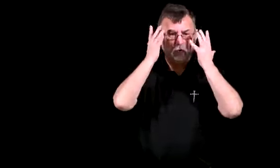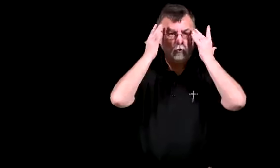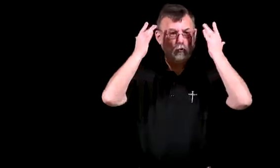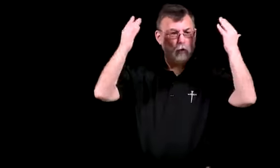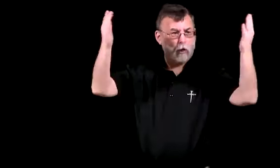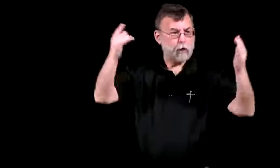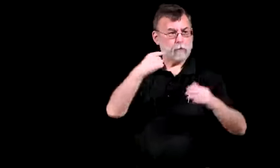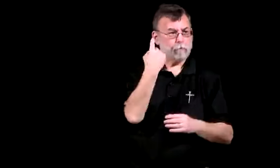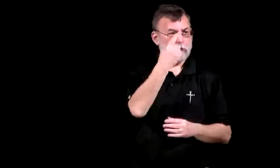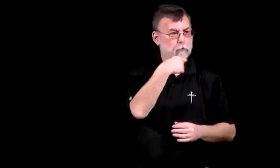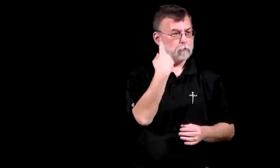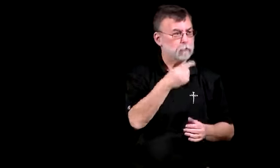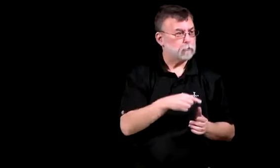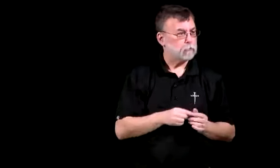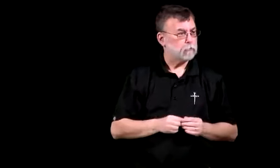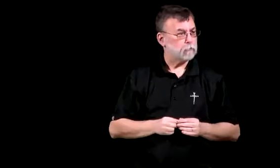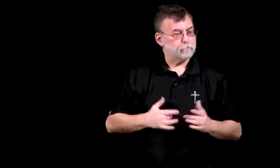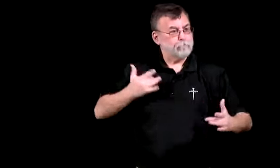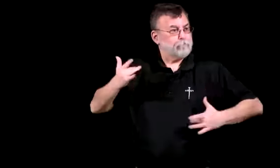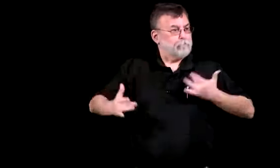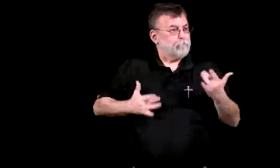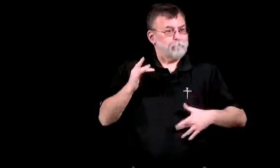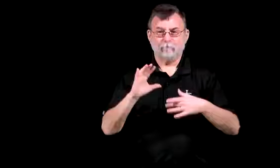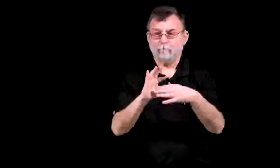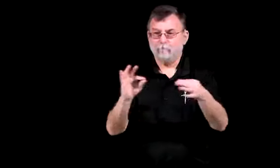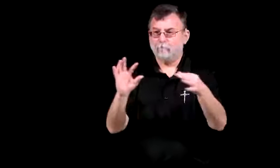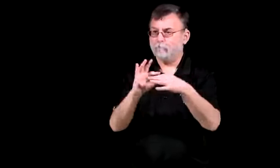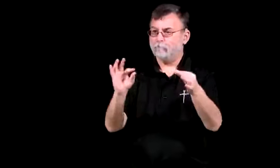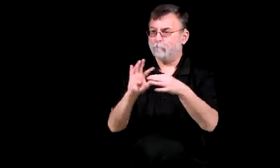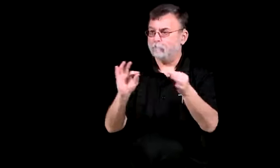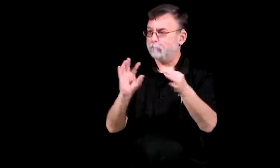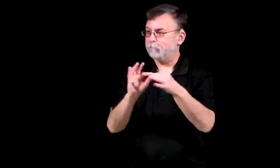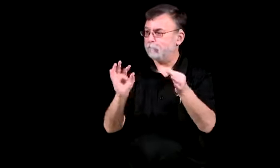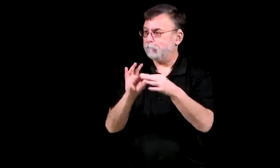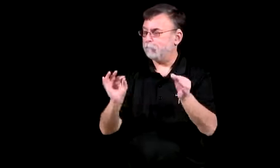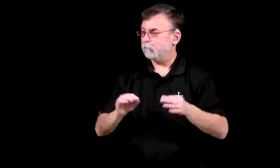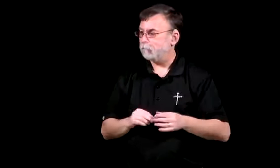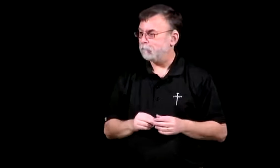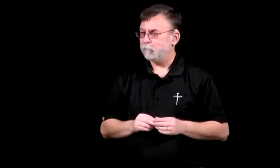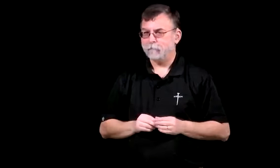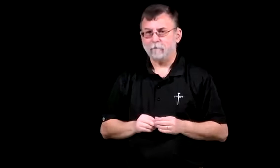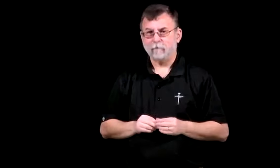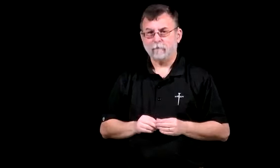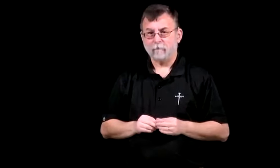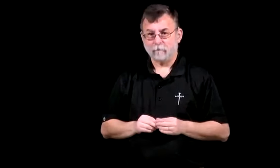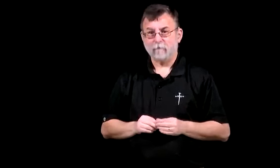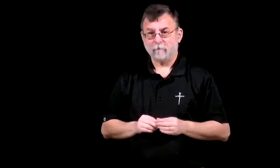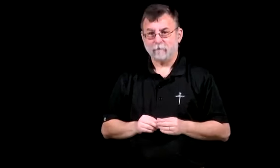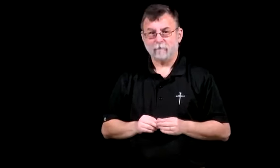People notice your grace and the glow on your face and the joy that you just exude.